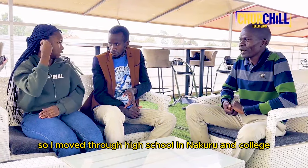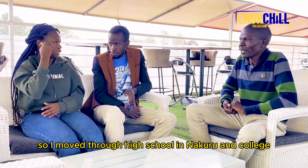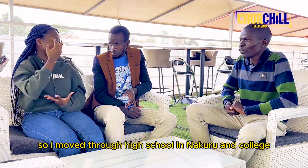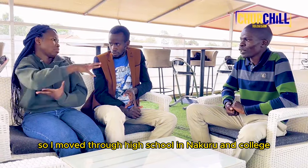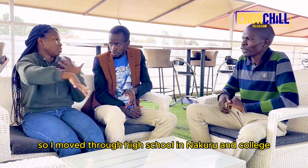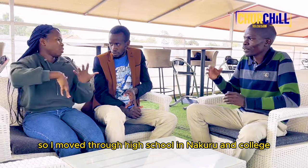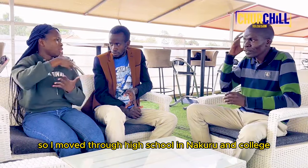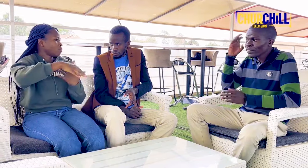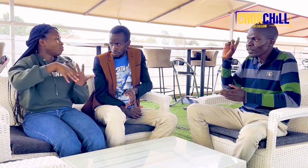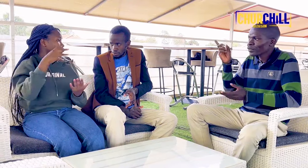college.